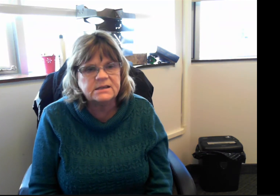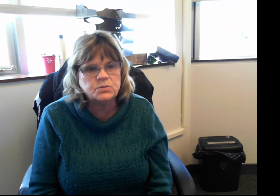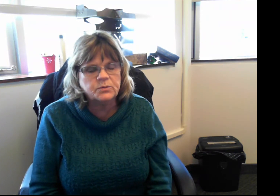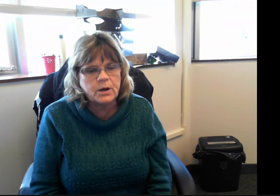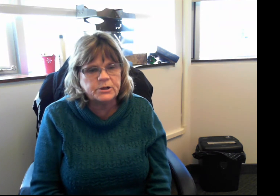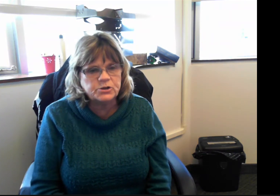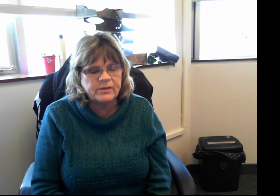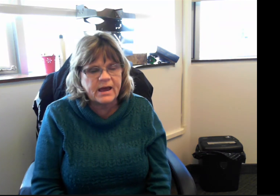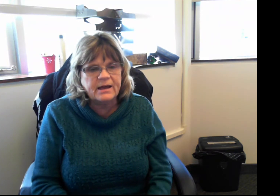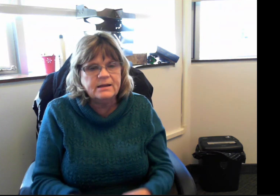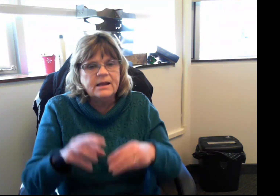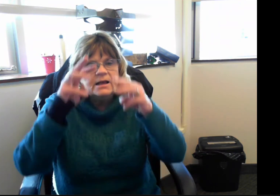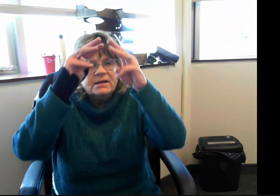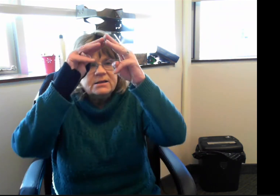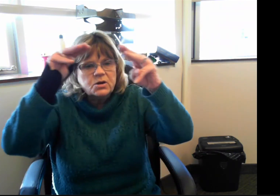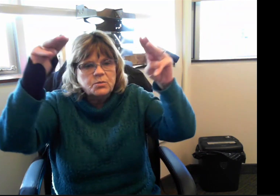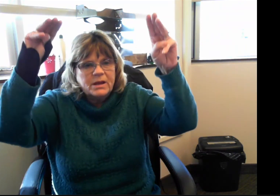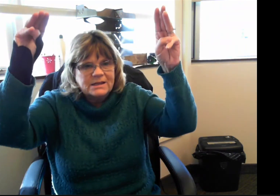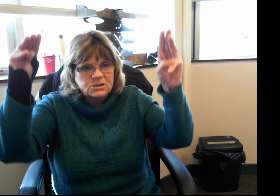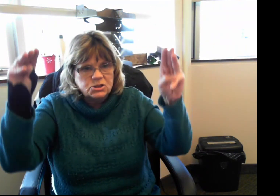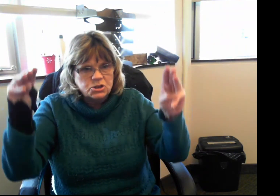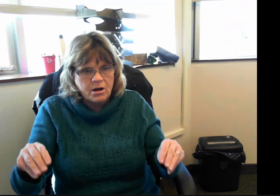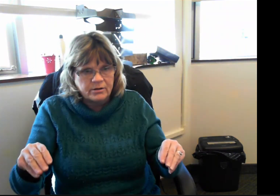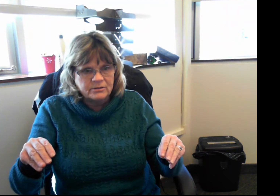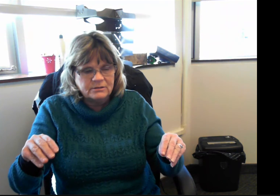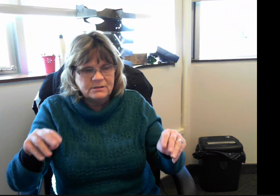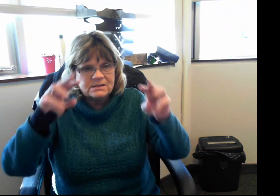kids will want to do that. So McDonald's.